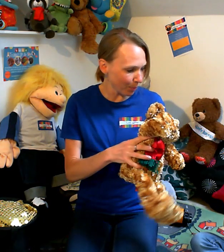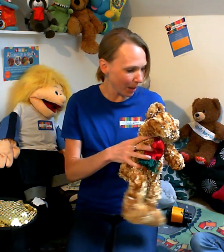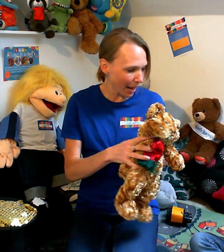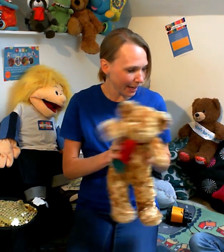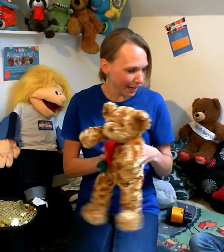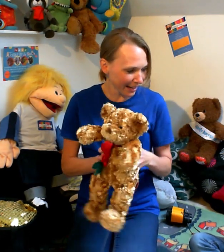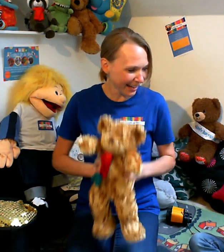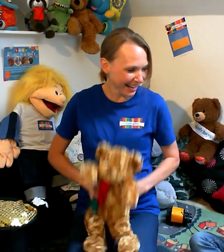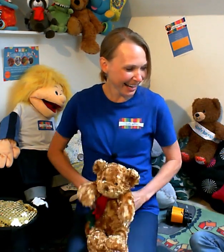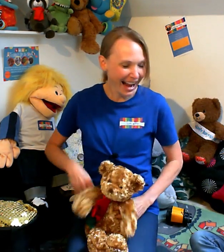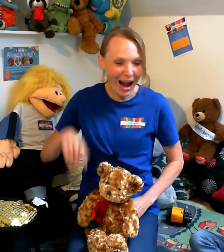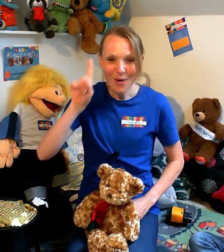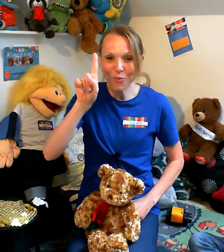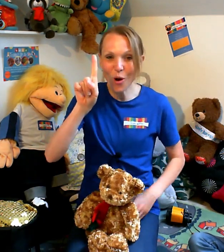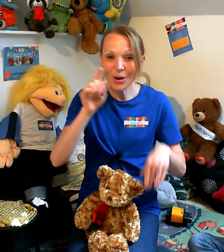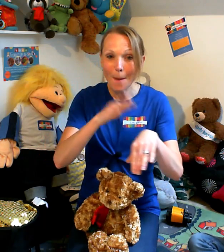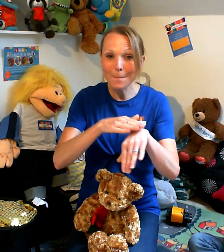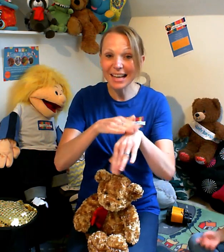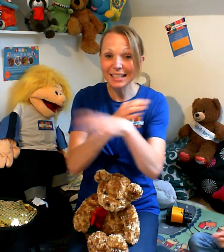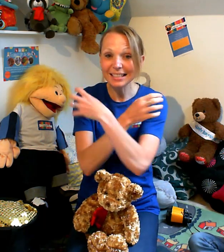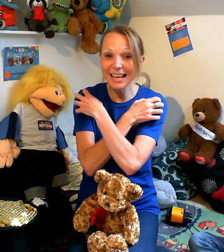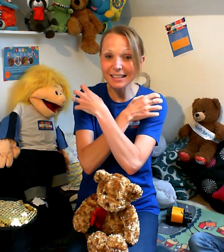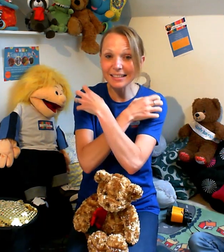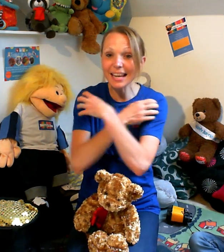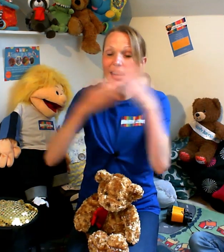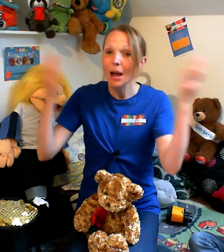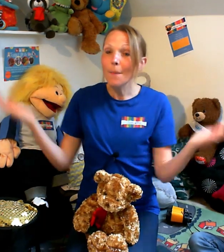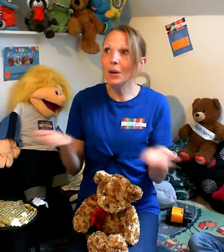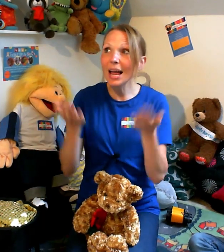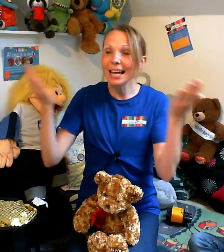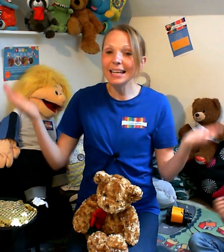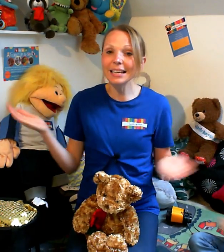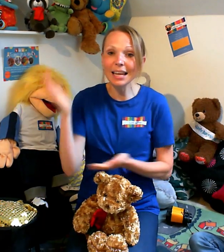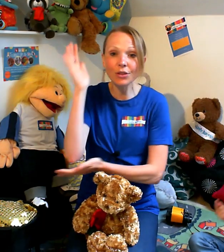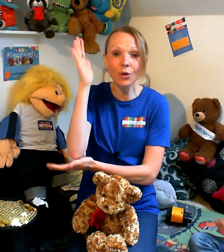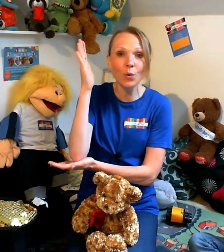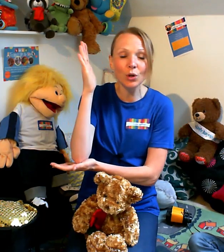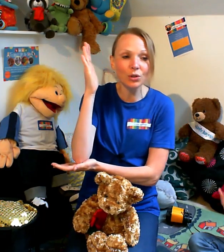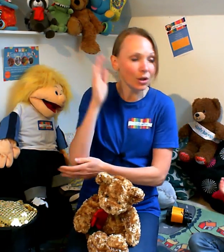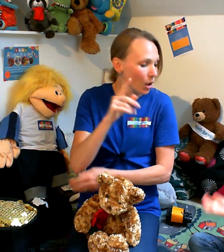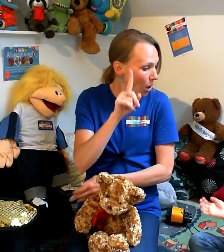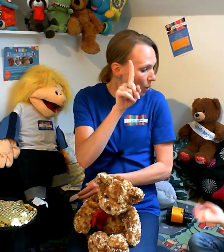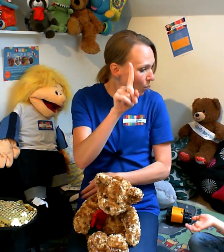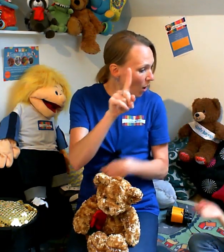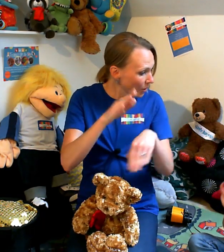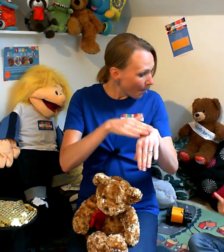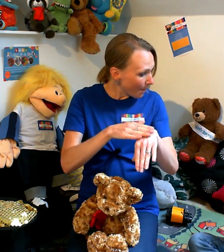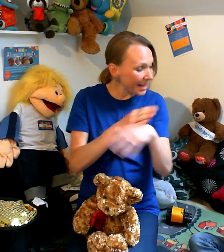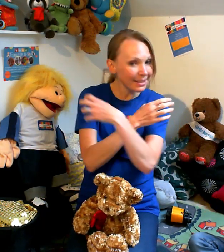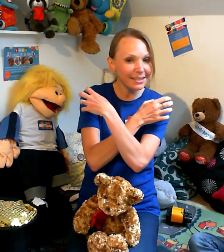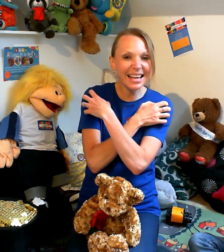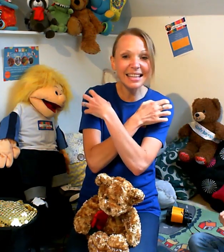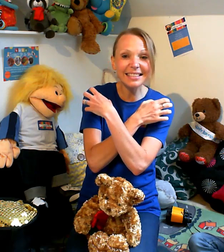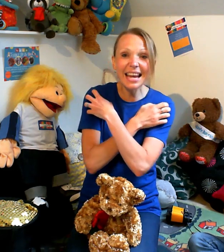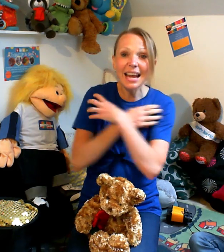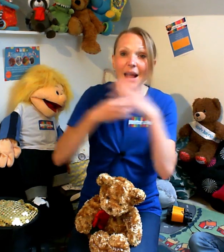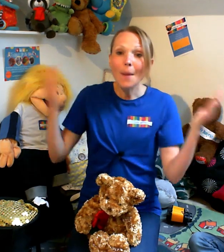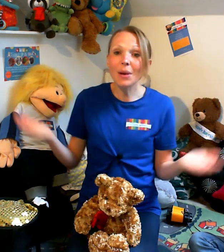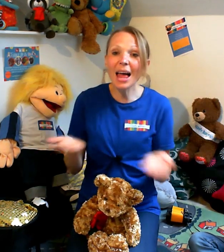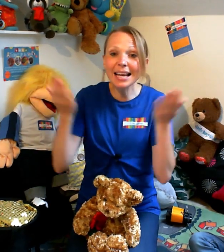play. One bad teddy playing in the wood. One bad teddy playing